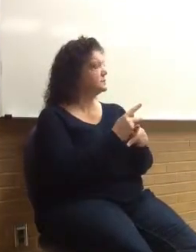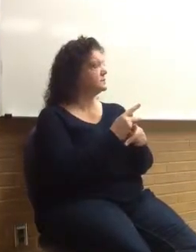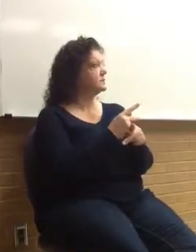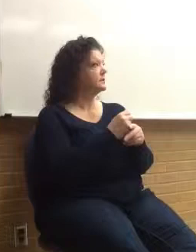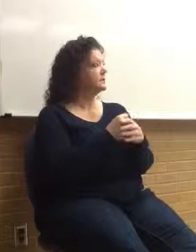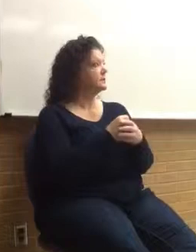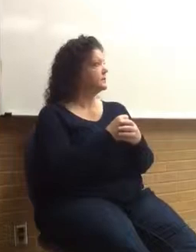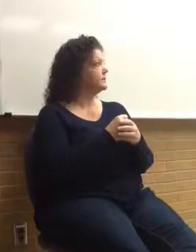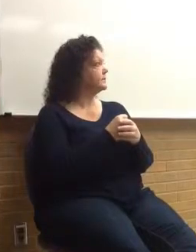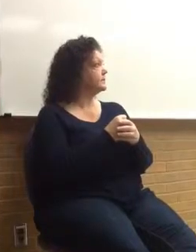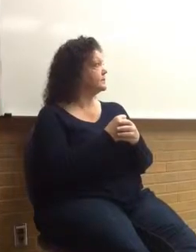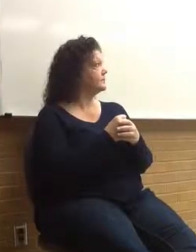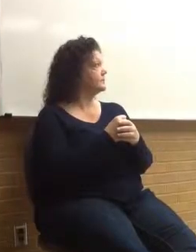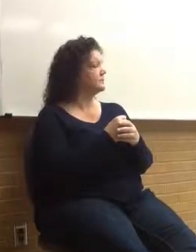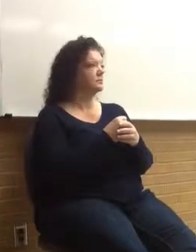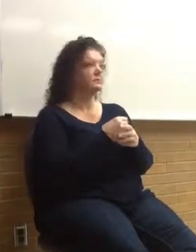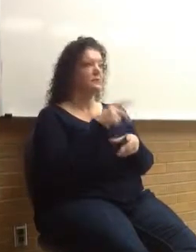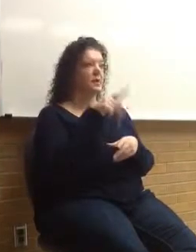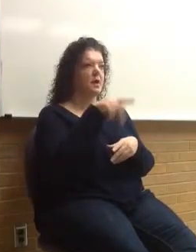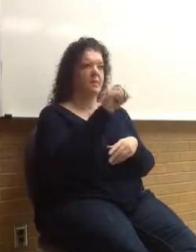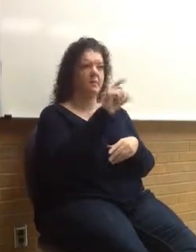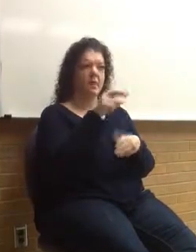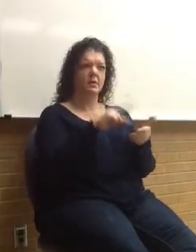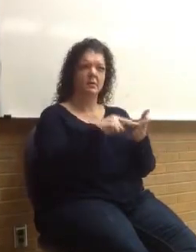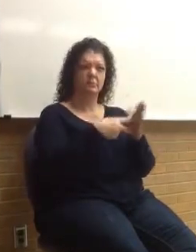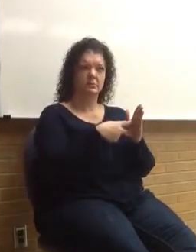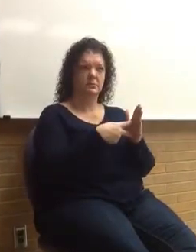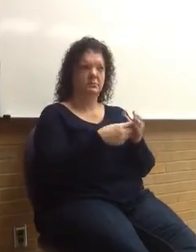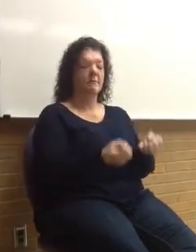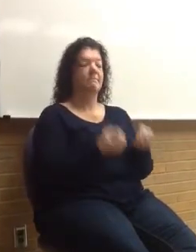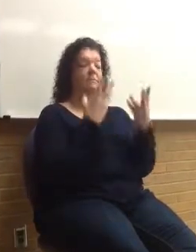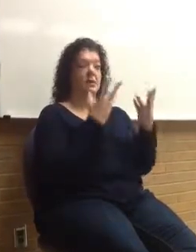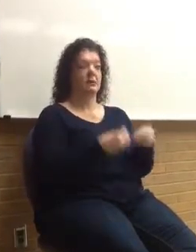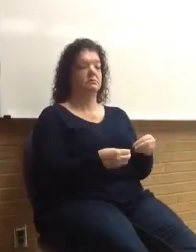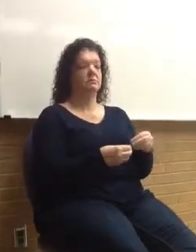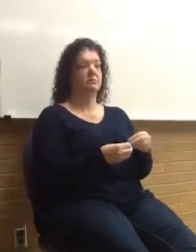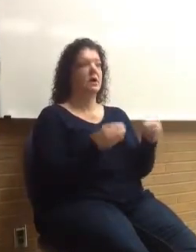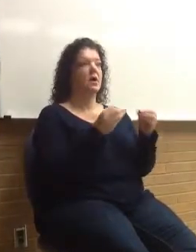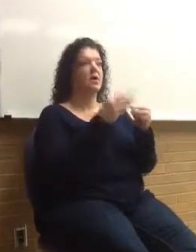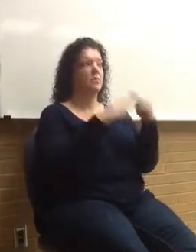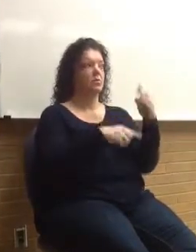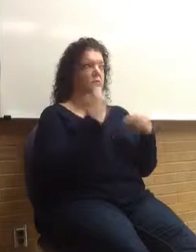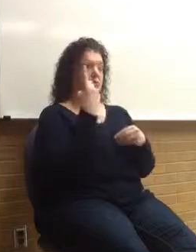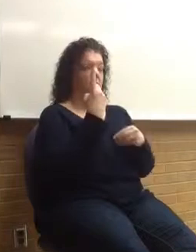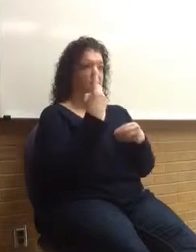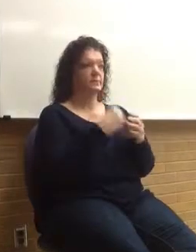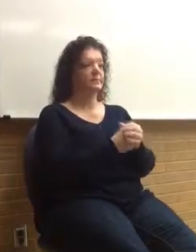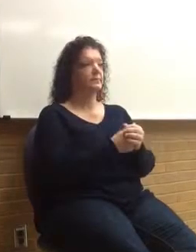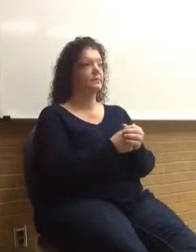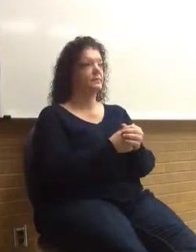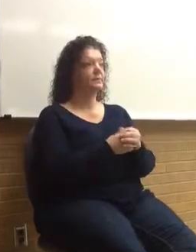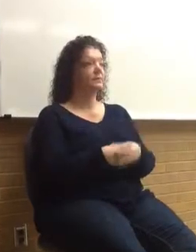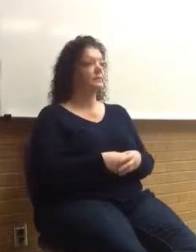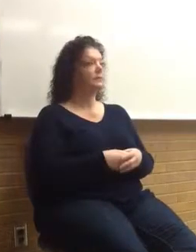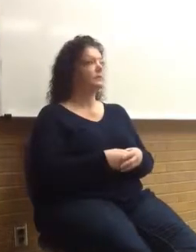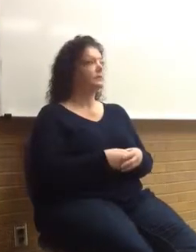what does poly means, Marissa? Many or more than one, perfect answer. So these are, we have two